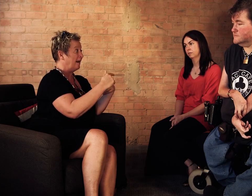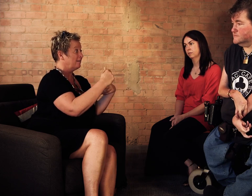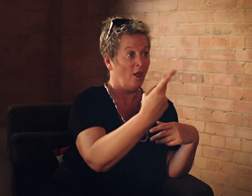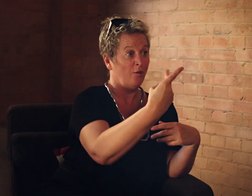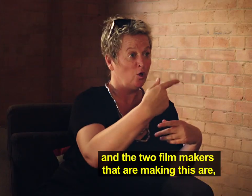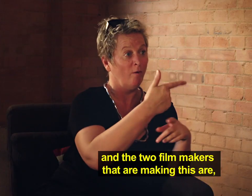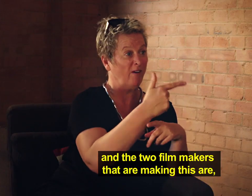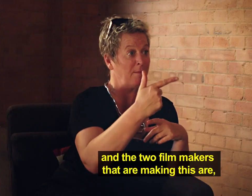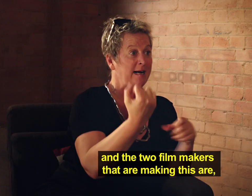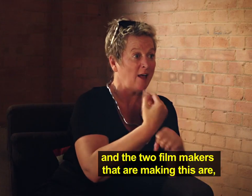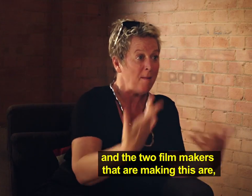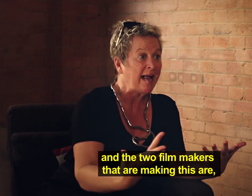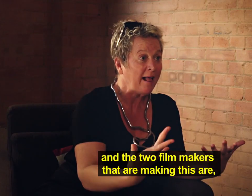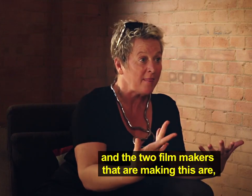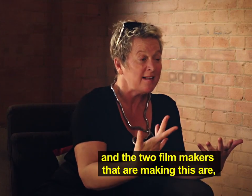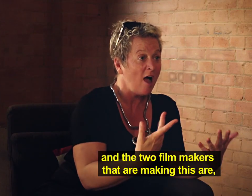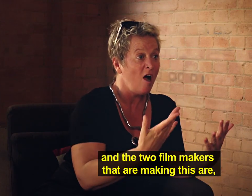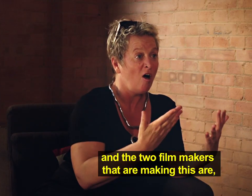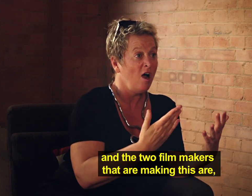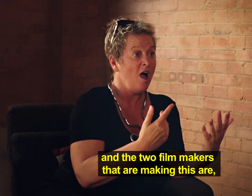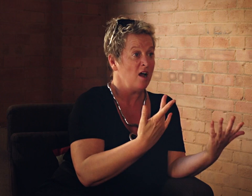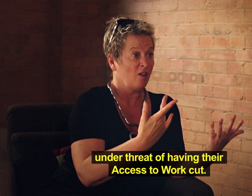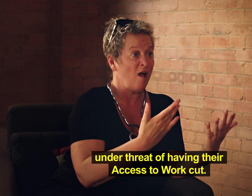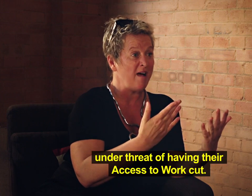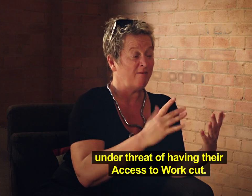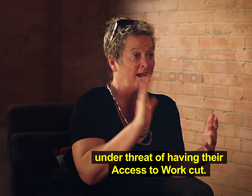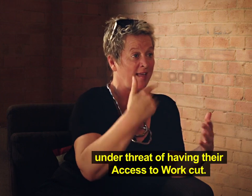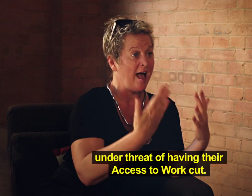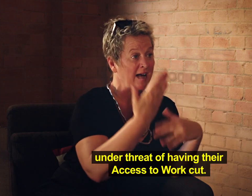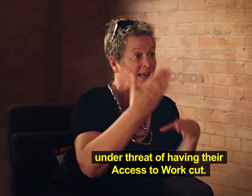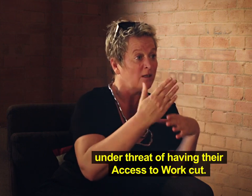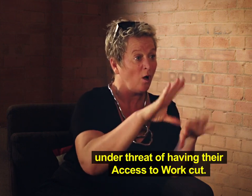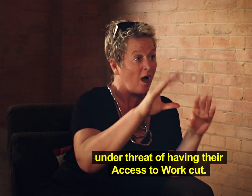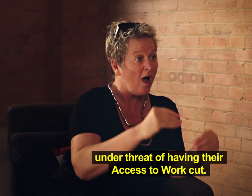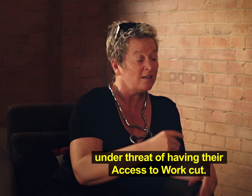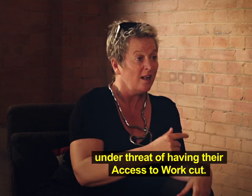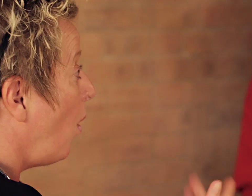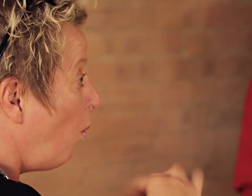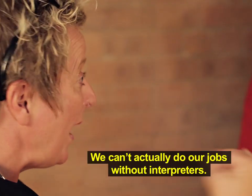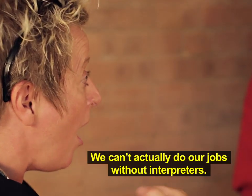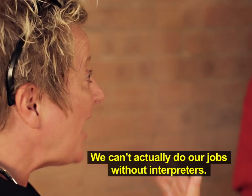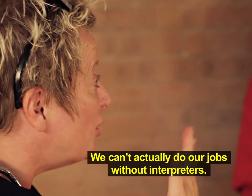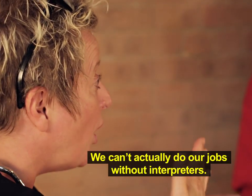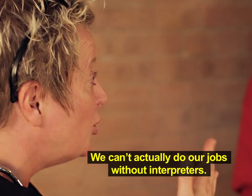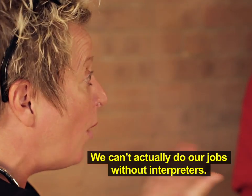and the two filmmakers that are making this are under threat of having their access to work cut. We can't actually do our job